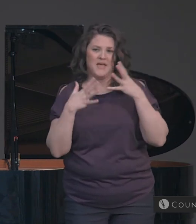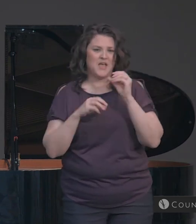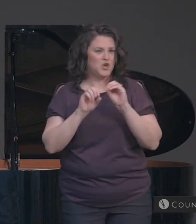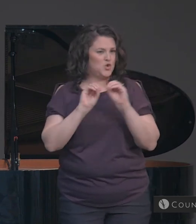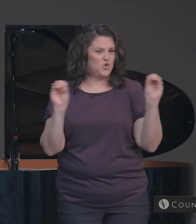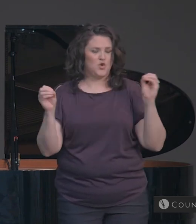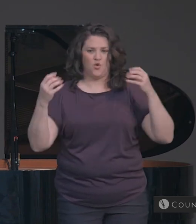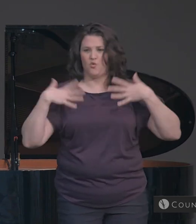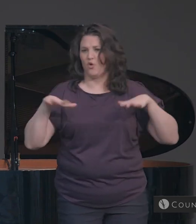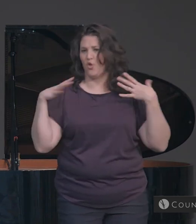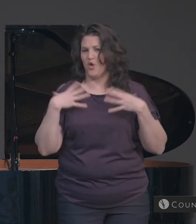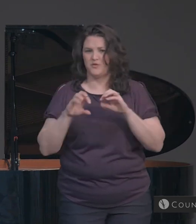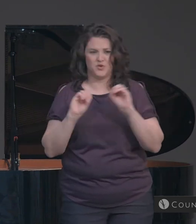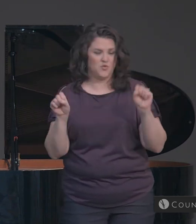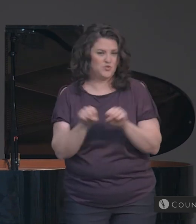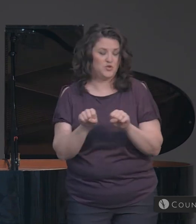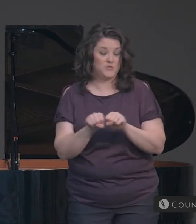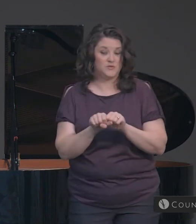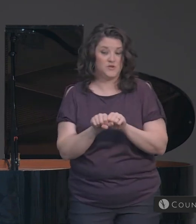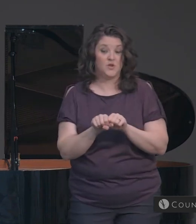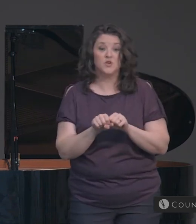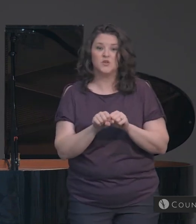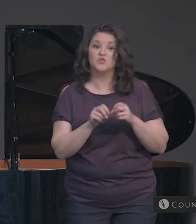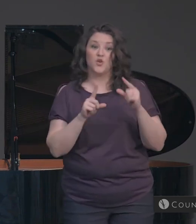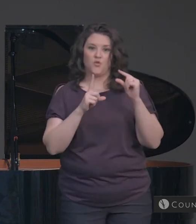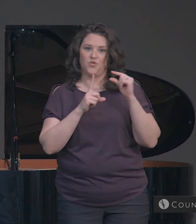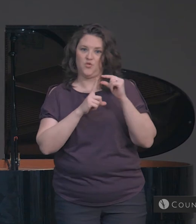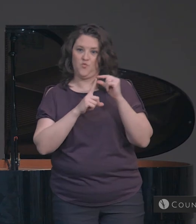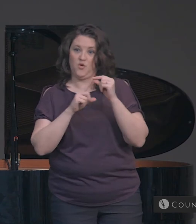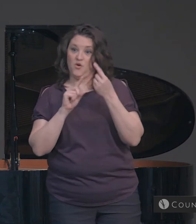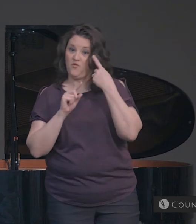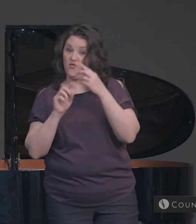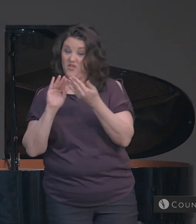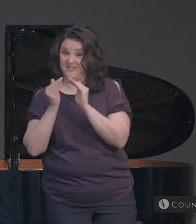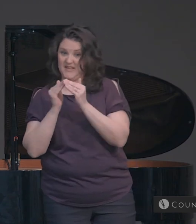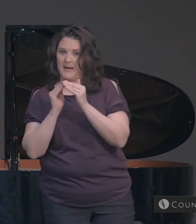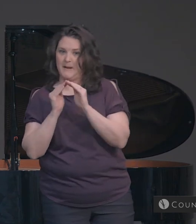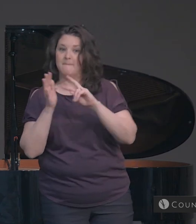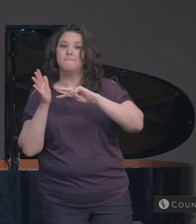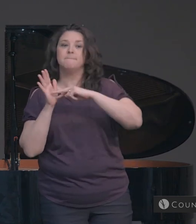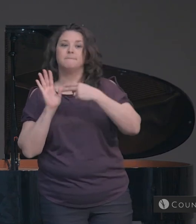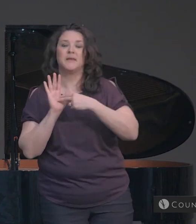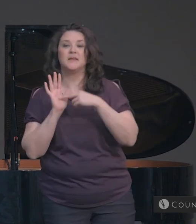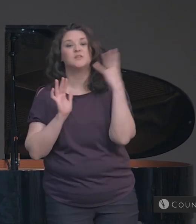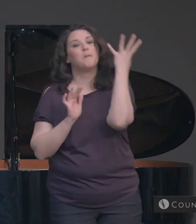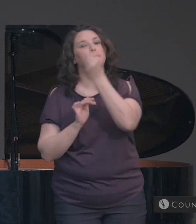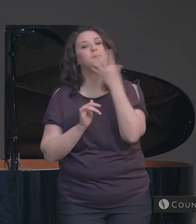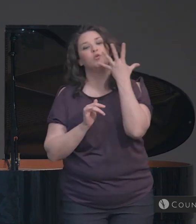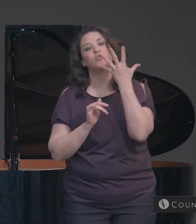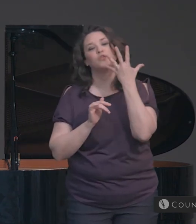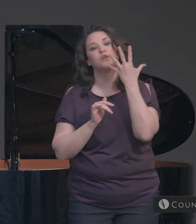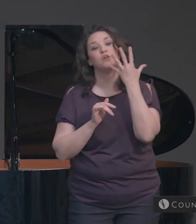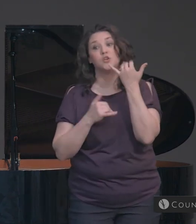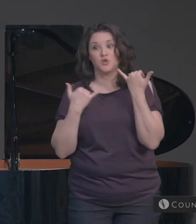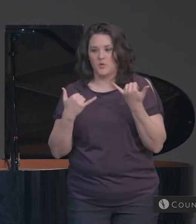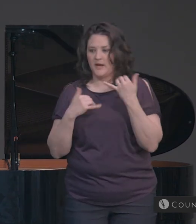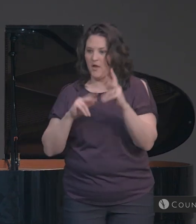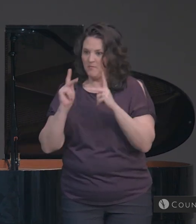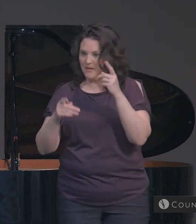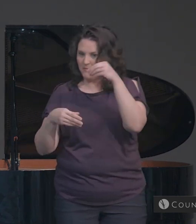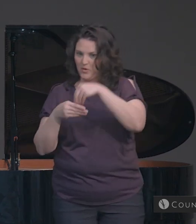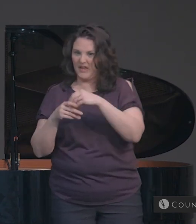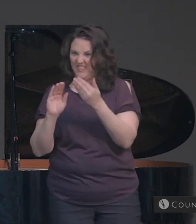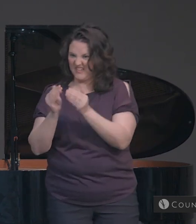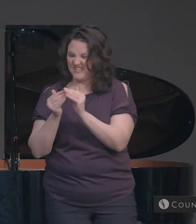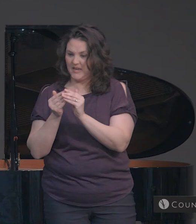So to the inhabitants of beautiful, the inhabitants of beautiful walk around in nakedness and shame. What is he saying?